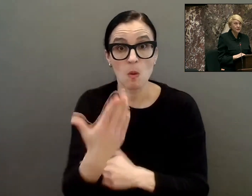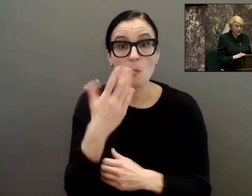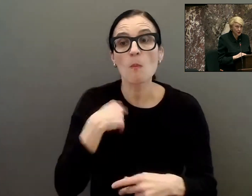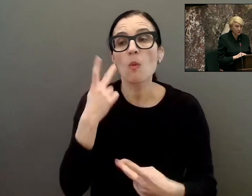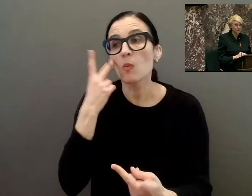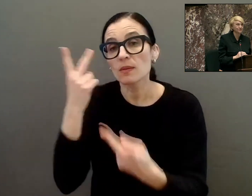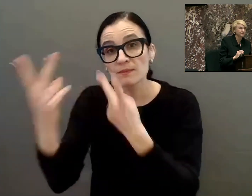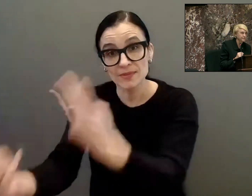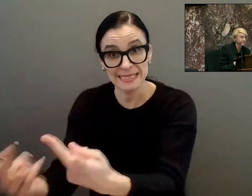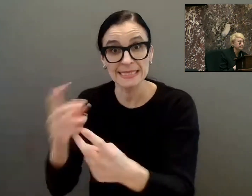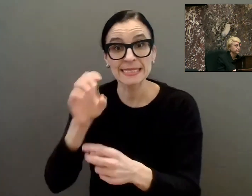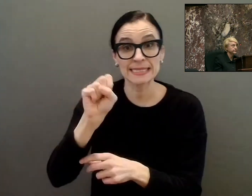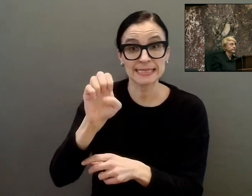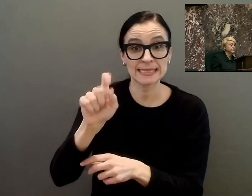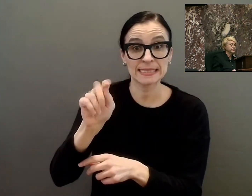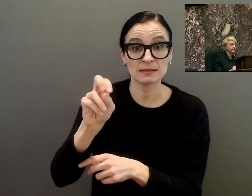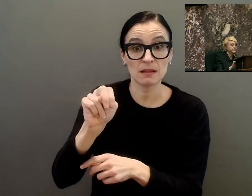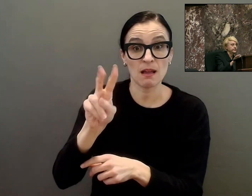home. Thank you.